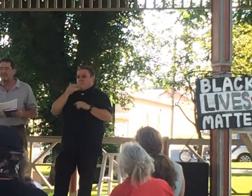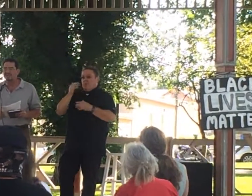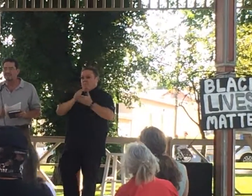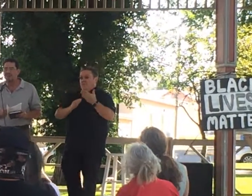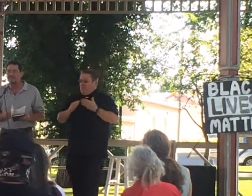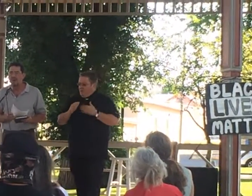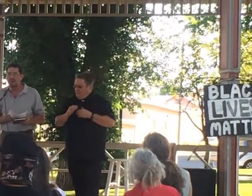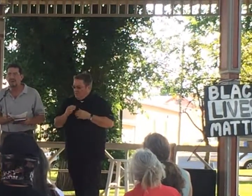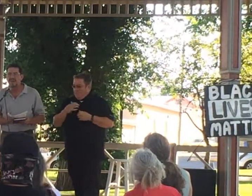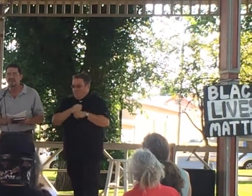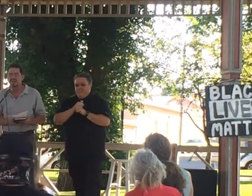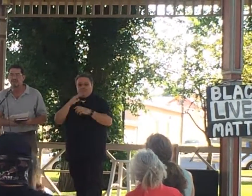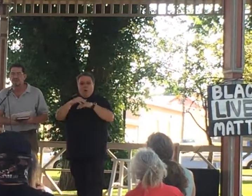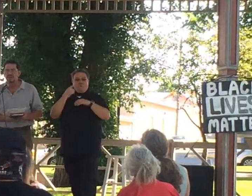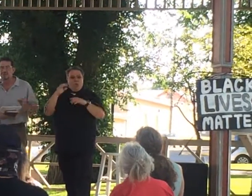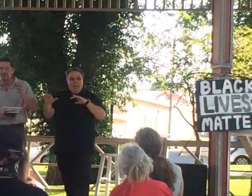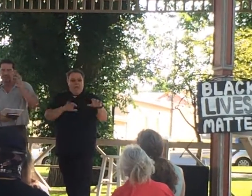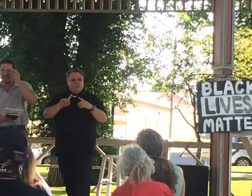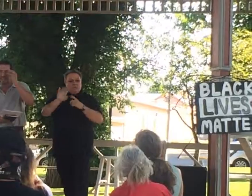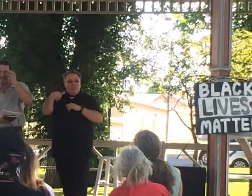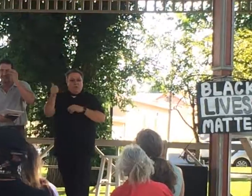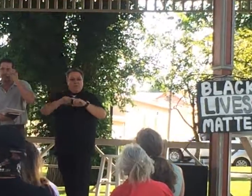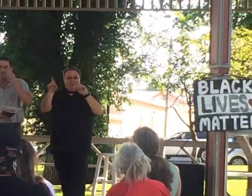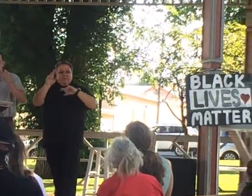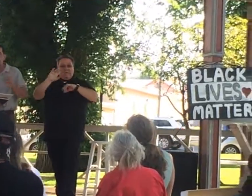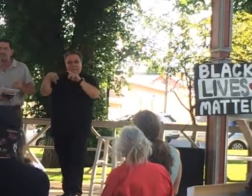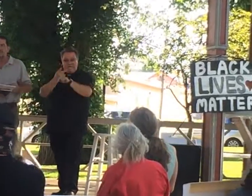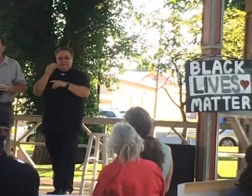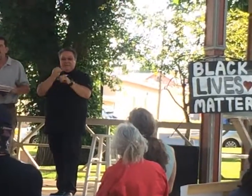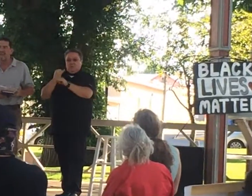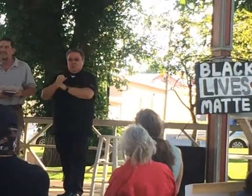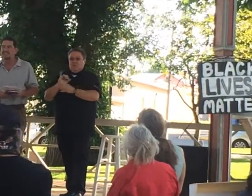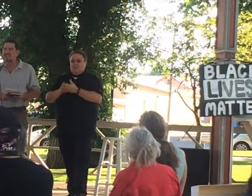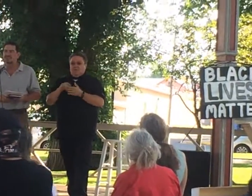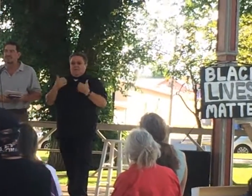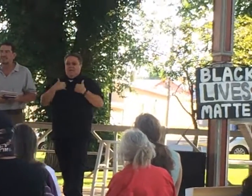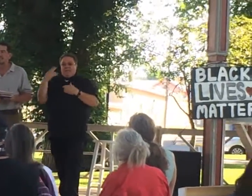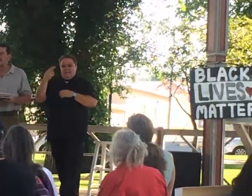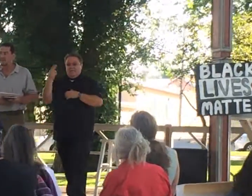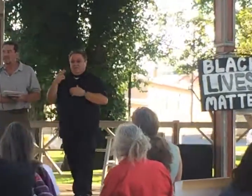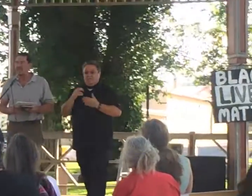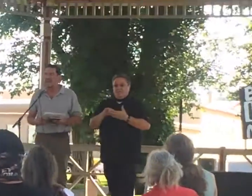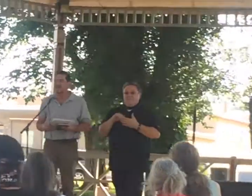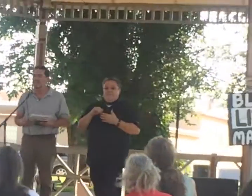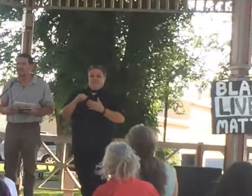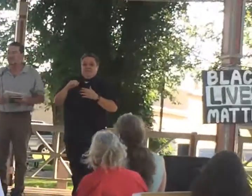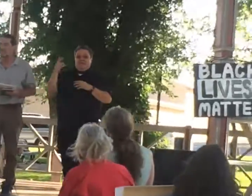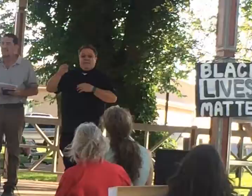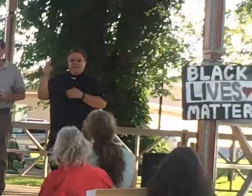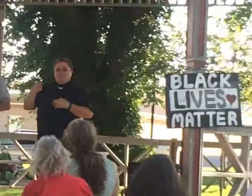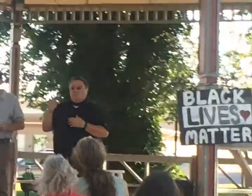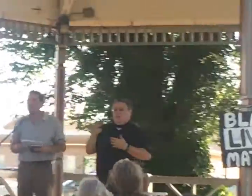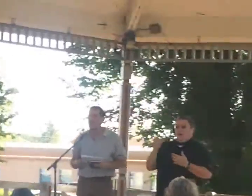what it does is it makes a call for action to other different kind of institutions that have a history of inequity and have a